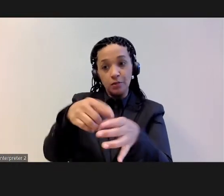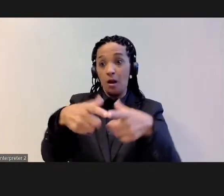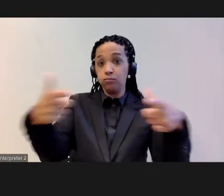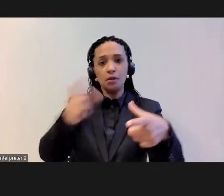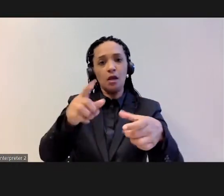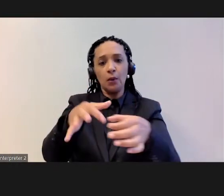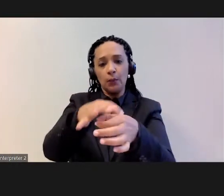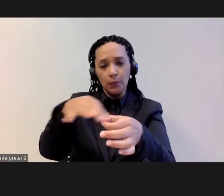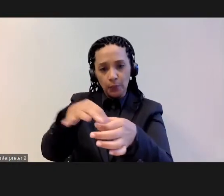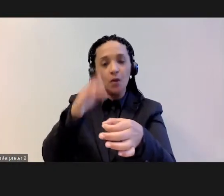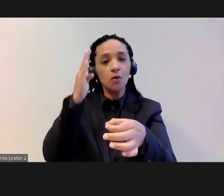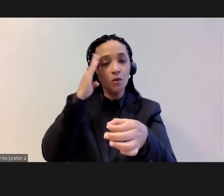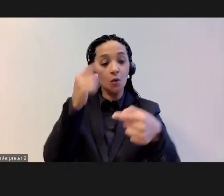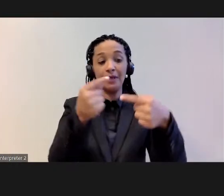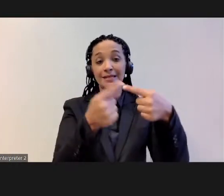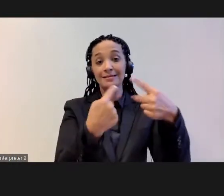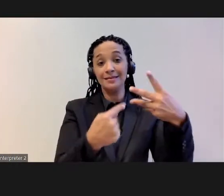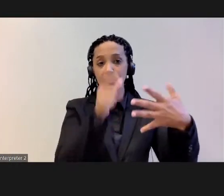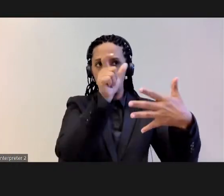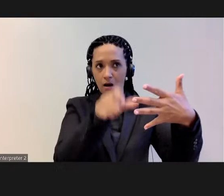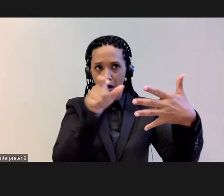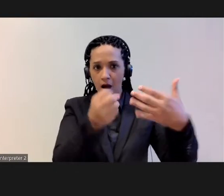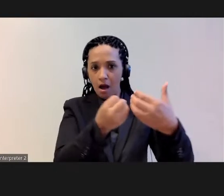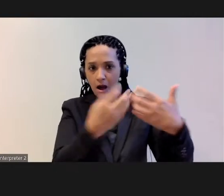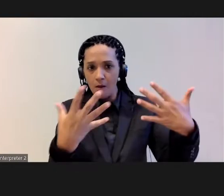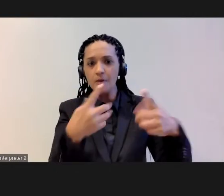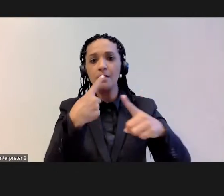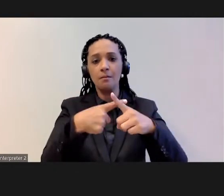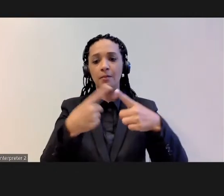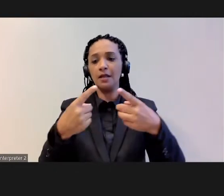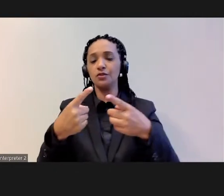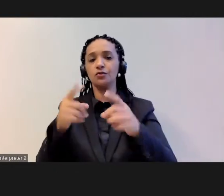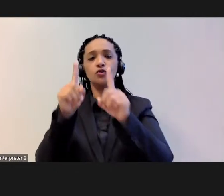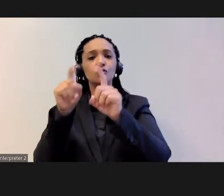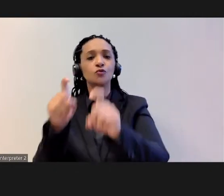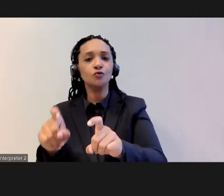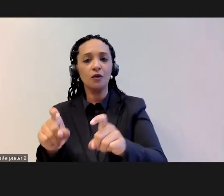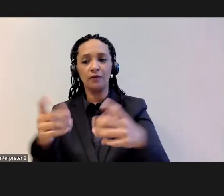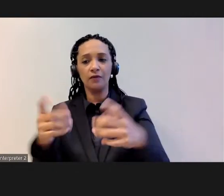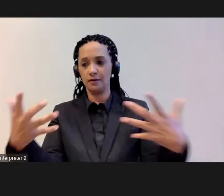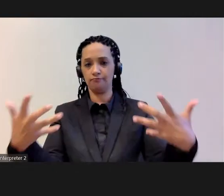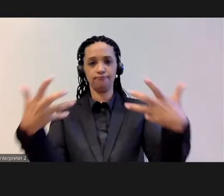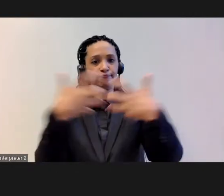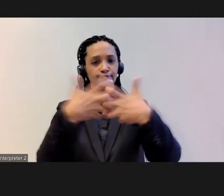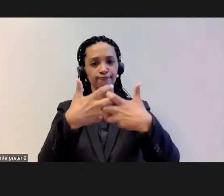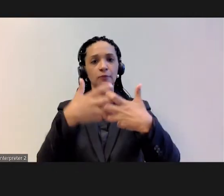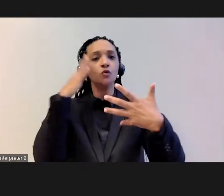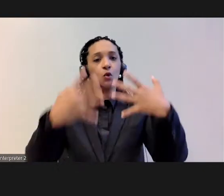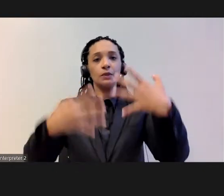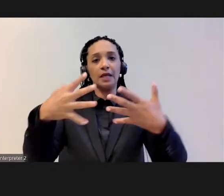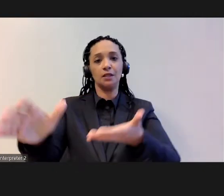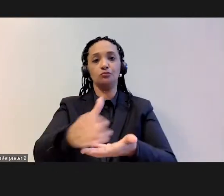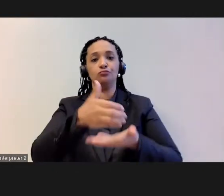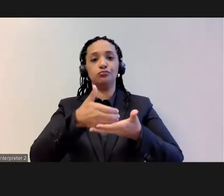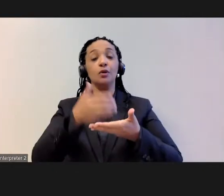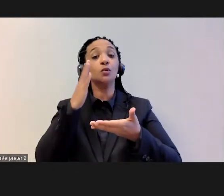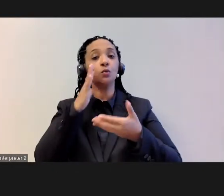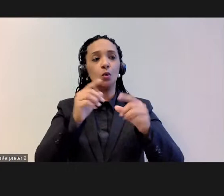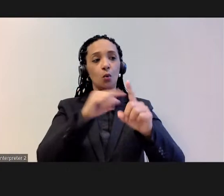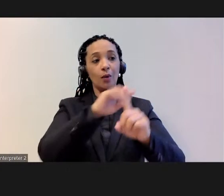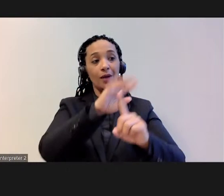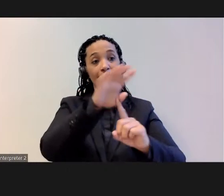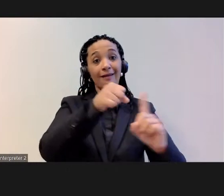combine census with survey or facility-based data to generate data to measure SDGs progress